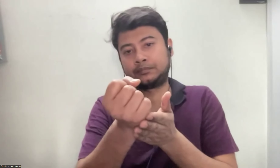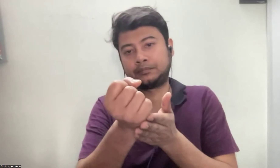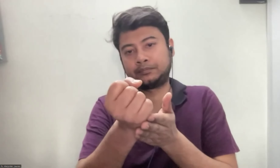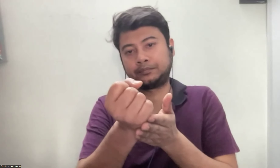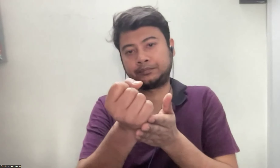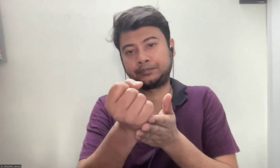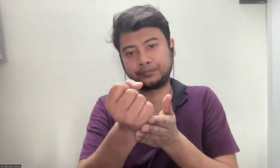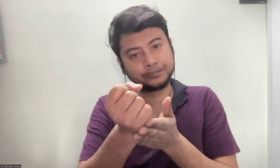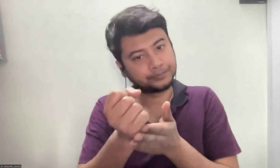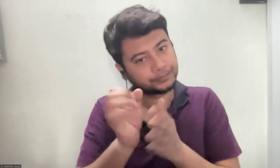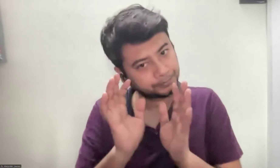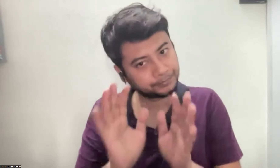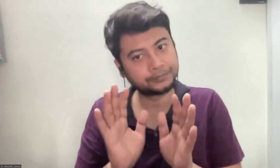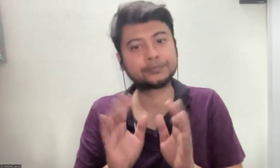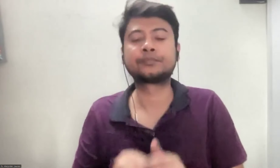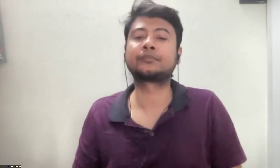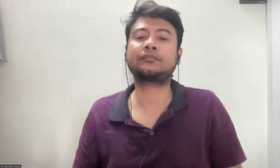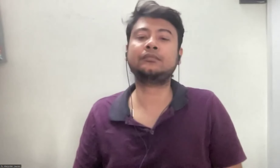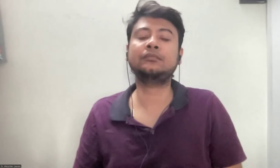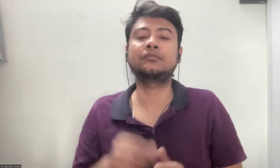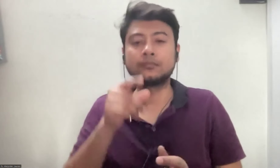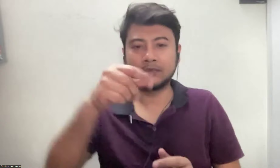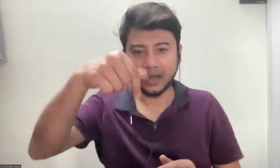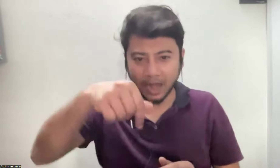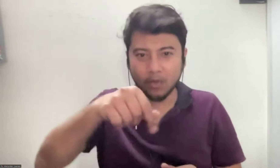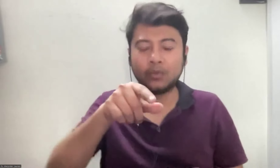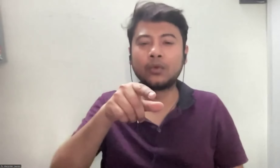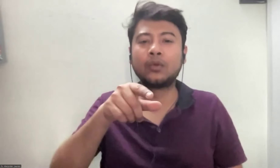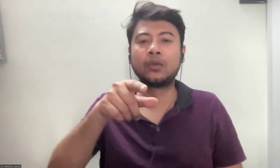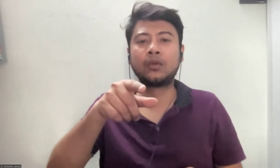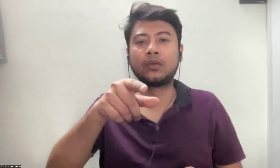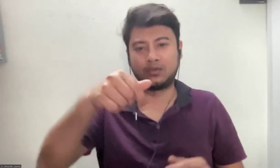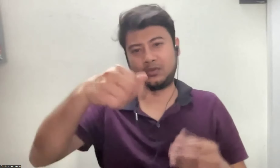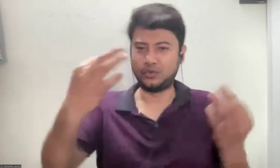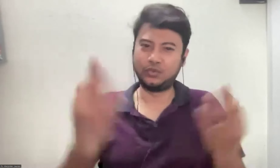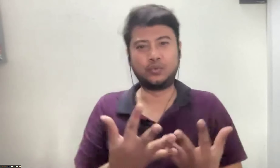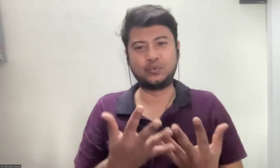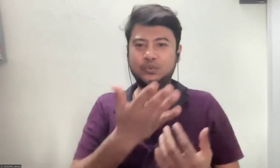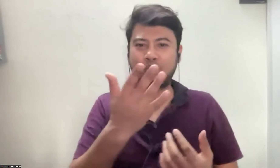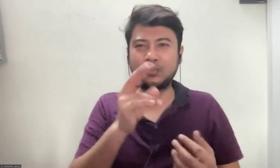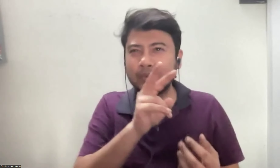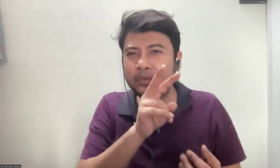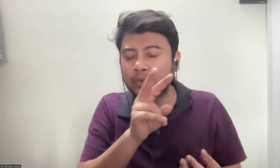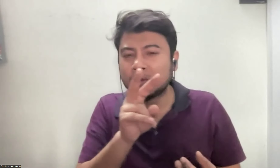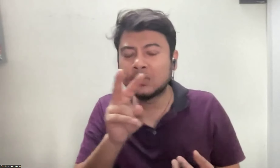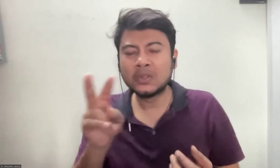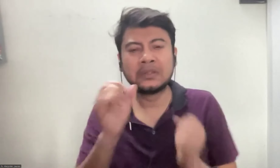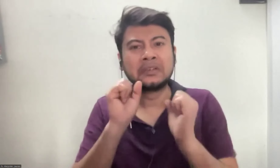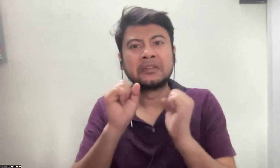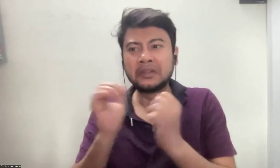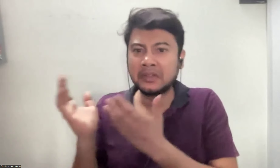So actually, this process looks very complex. We are offering only three items and we are only doing